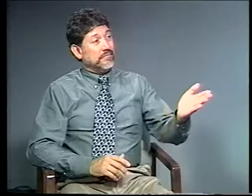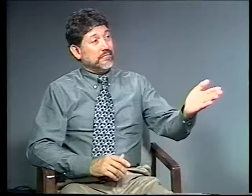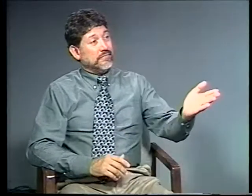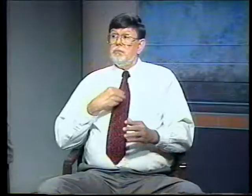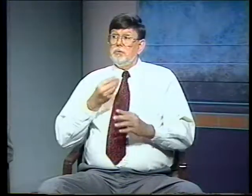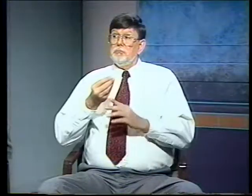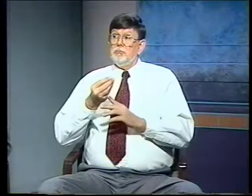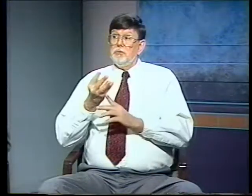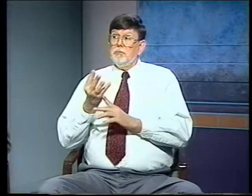certification.